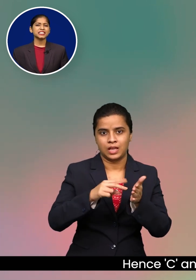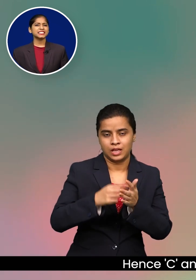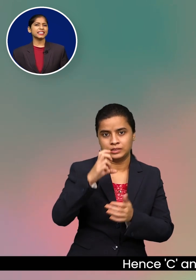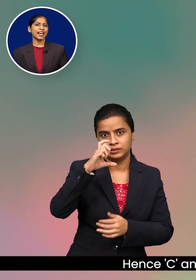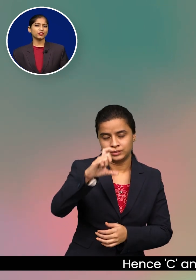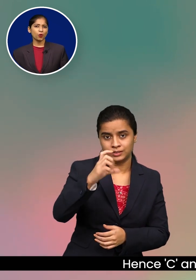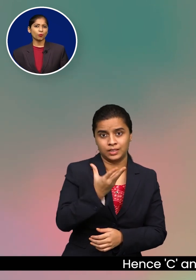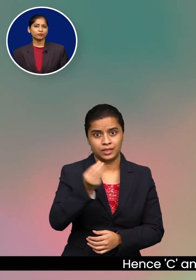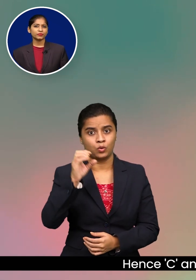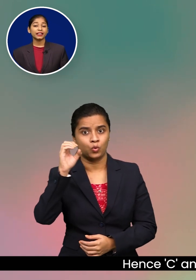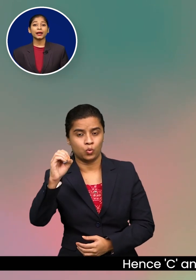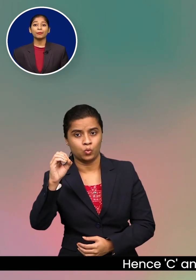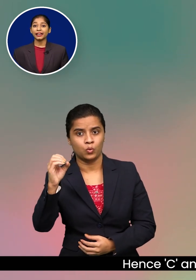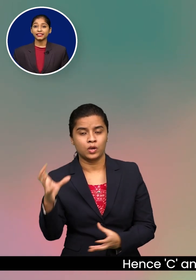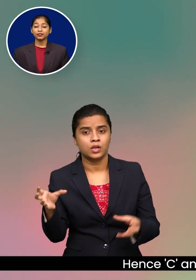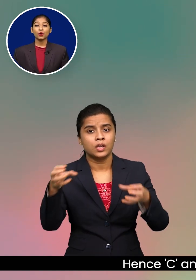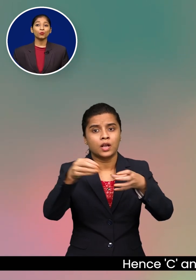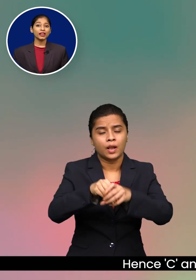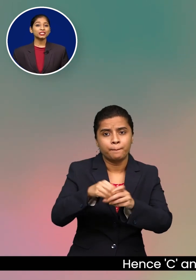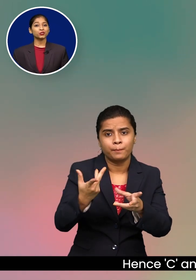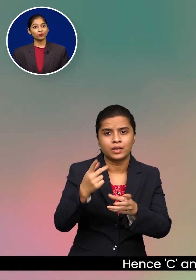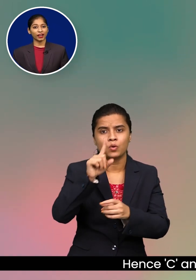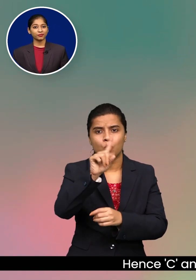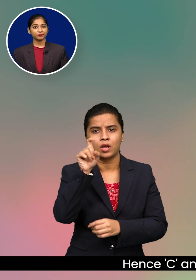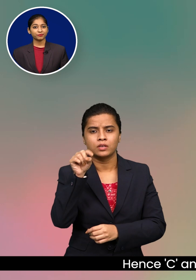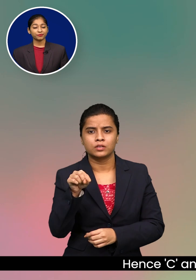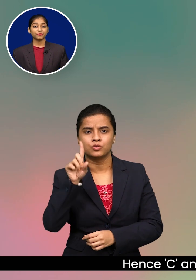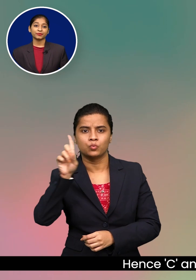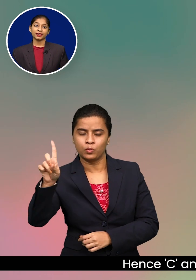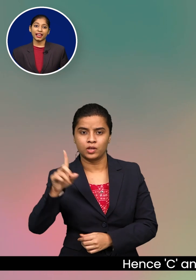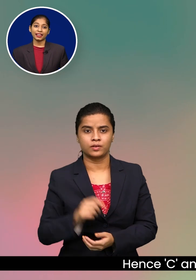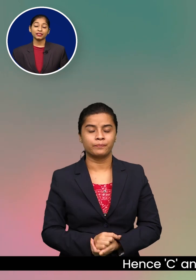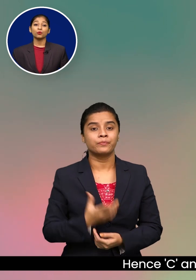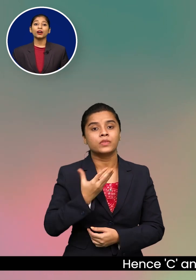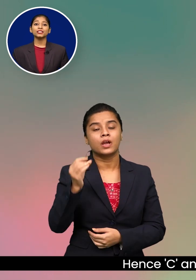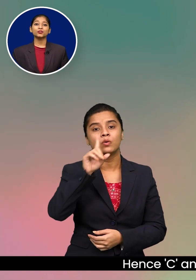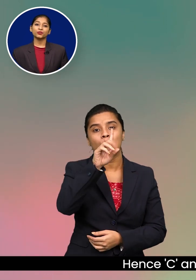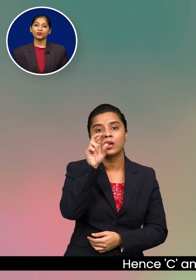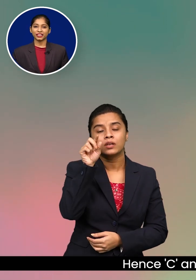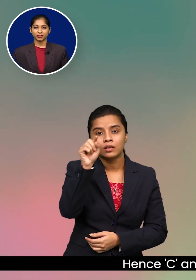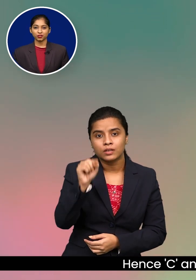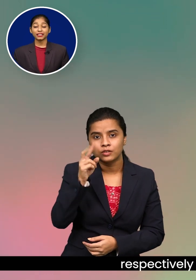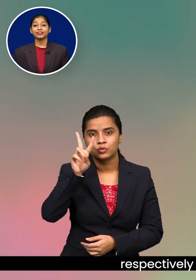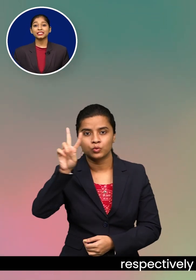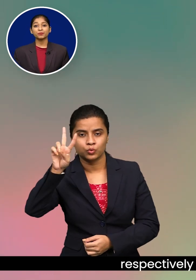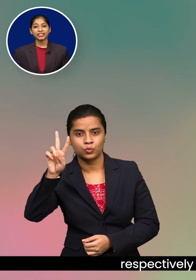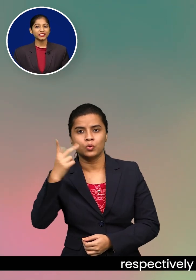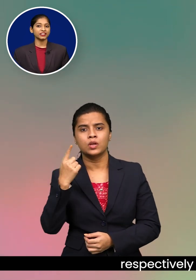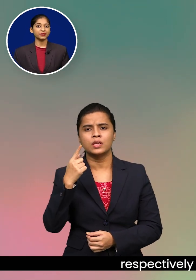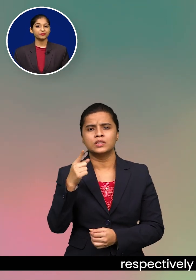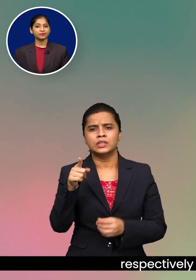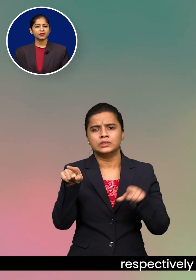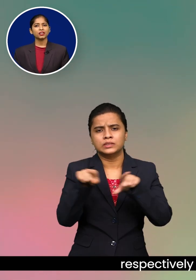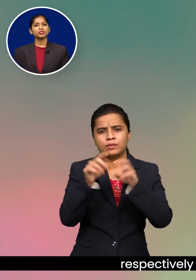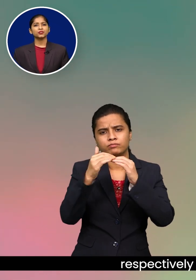Hence, C and O combine in 1:1 and 1:2 ratios